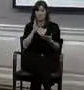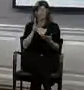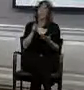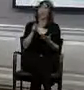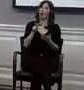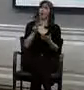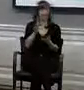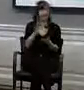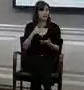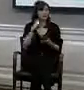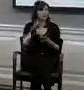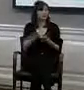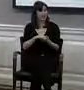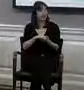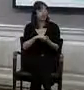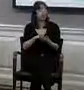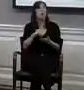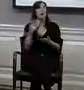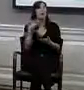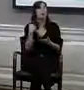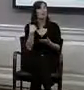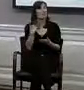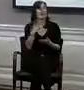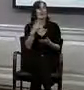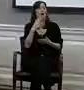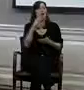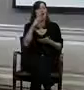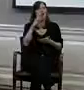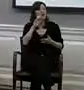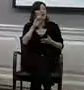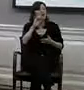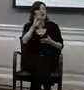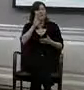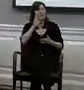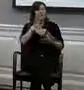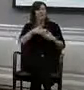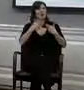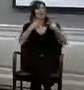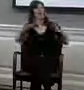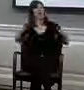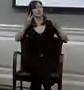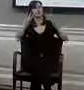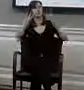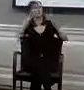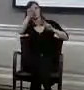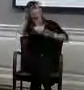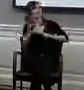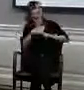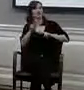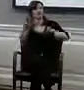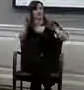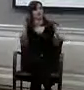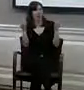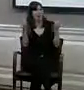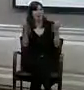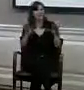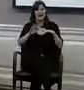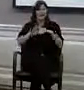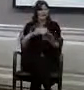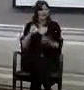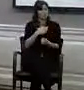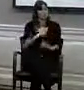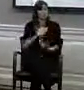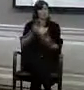the context, which is the larger question of how we approach issues like empowerment and civic education more broadly. I'm sure